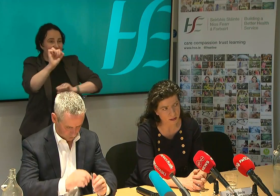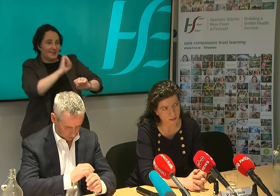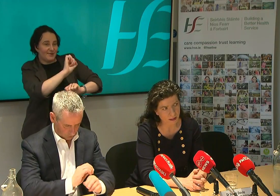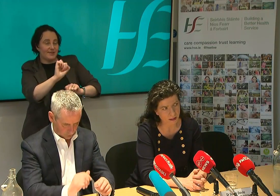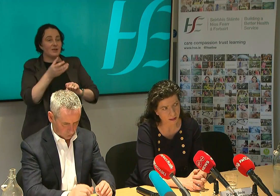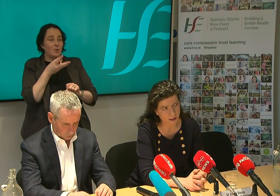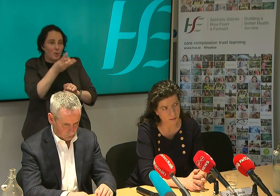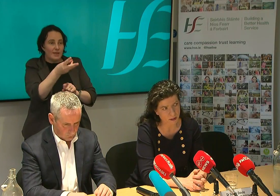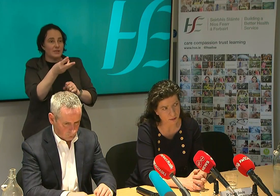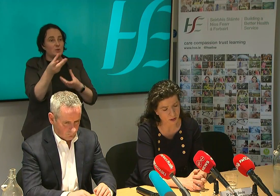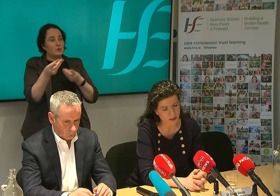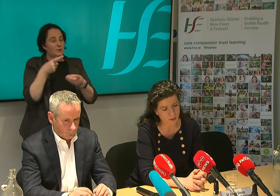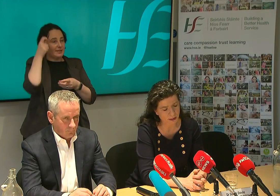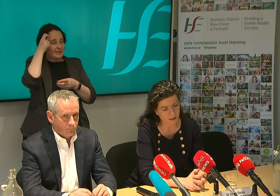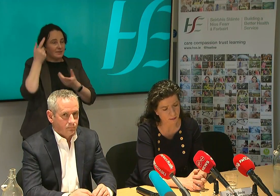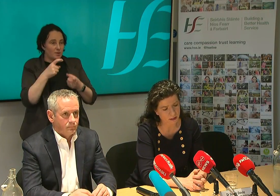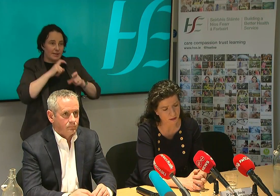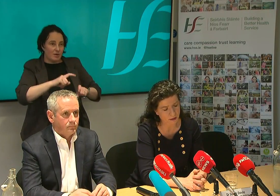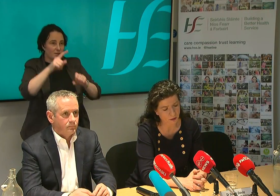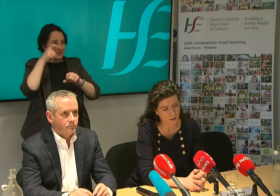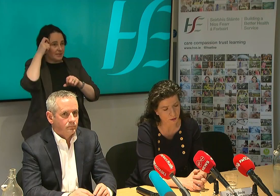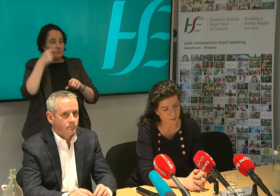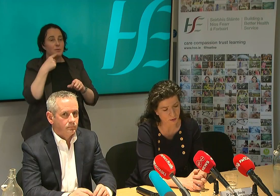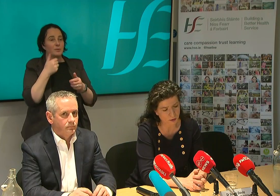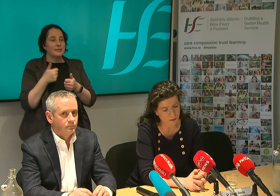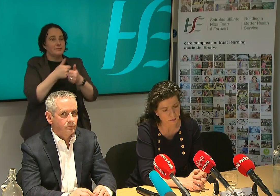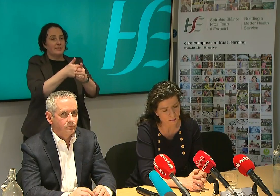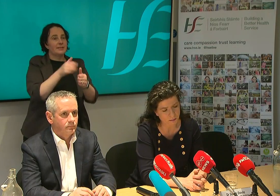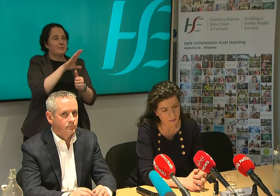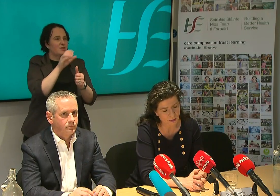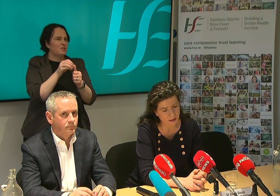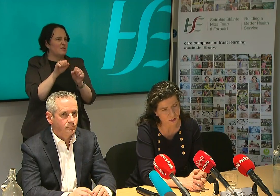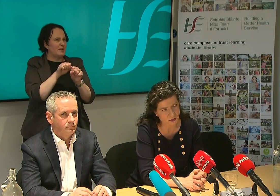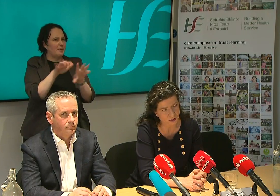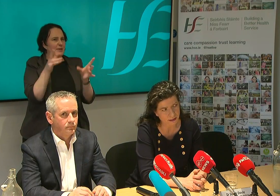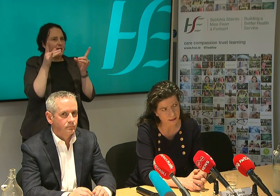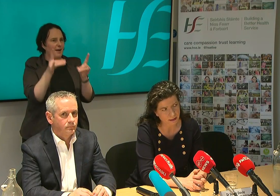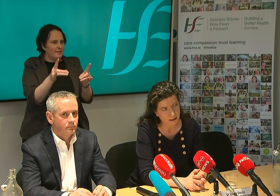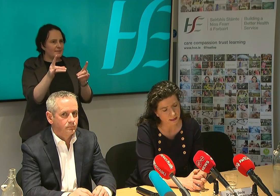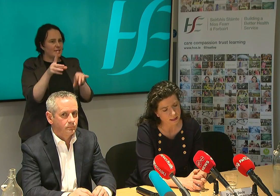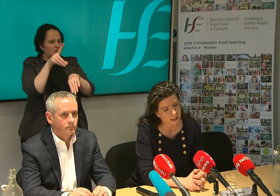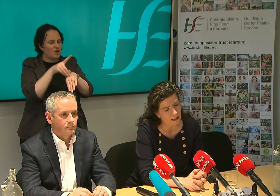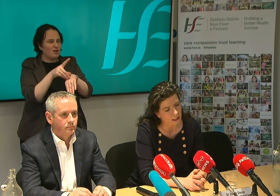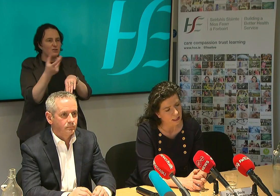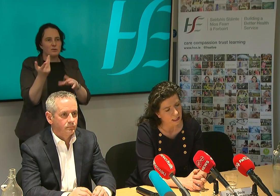be assessed by a specialist in public health medicine or other public health doctor.